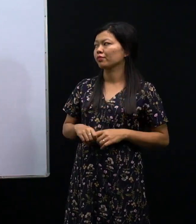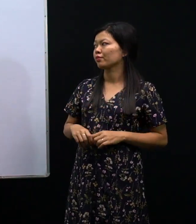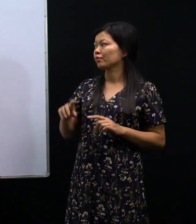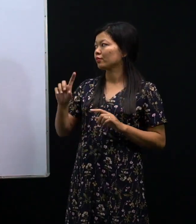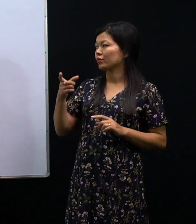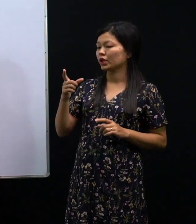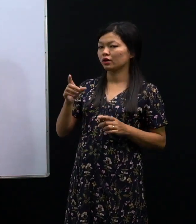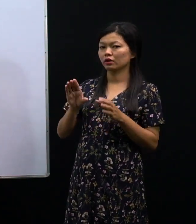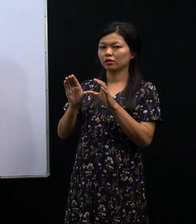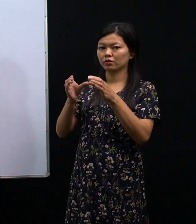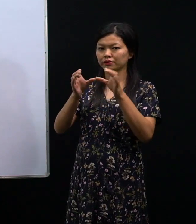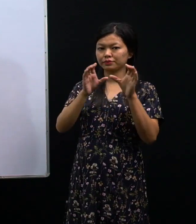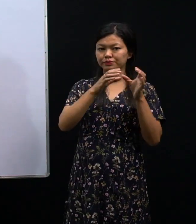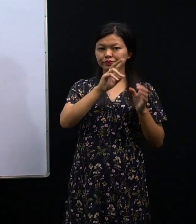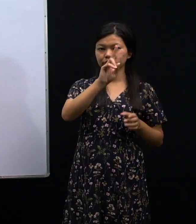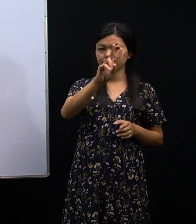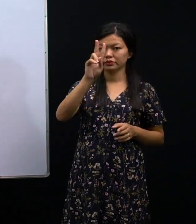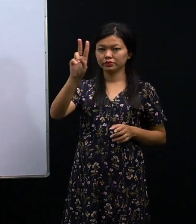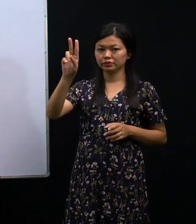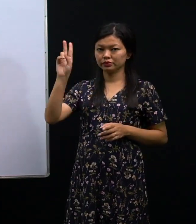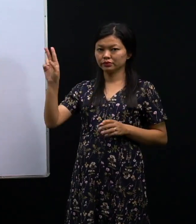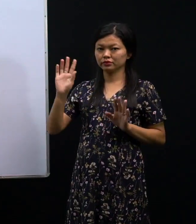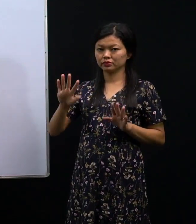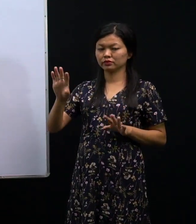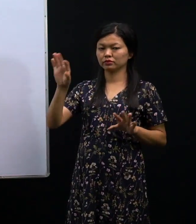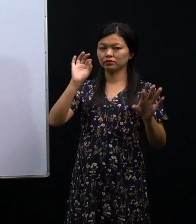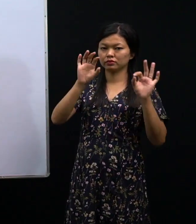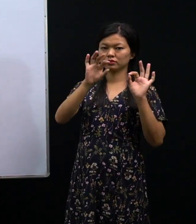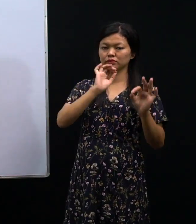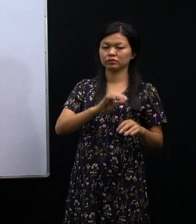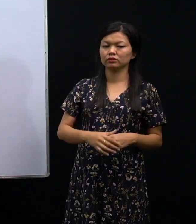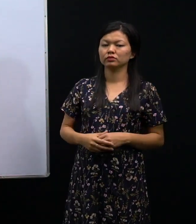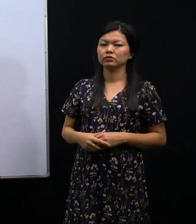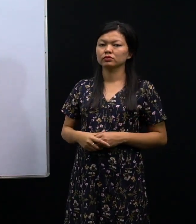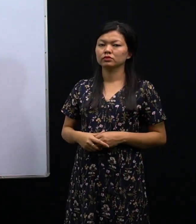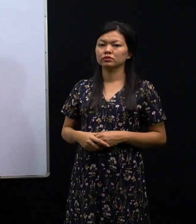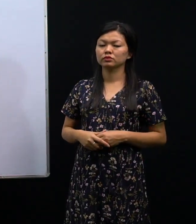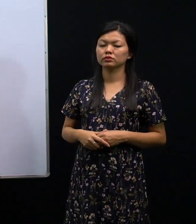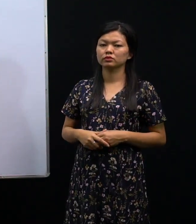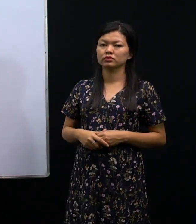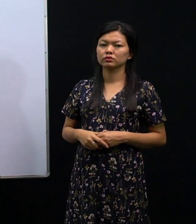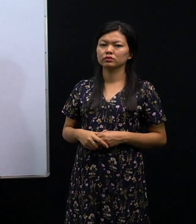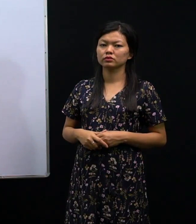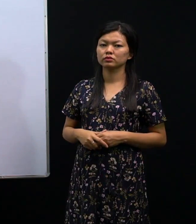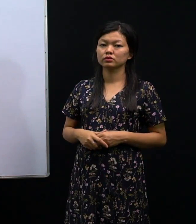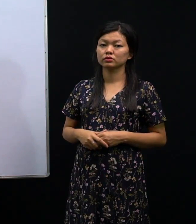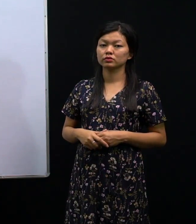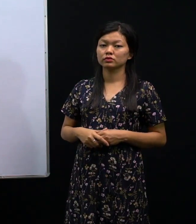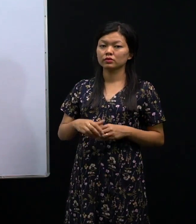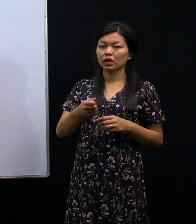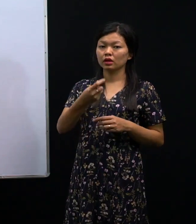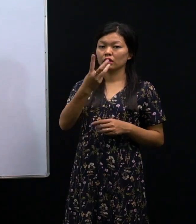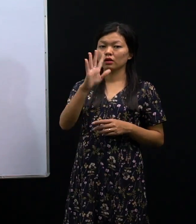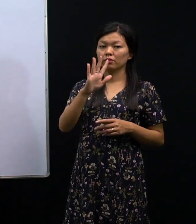square. Now think which number square is 2. You learn in the what you call number